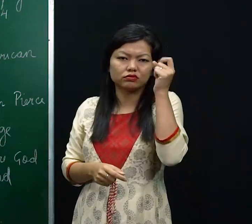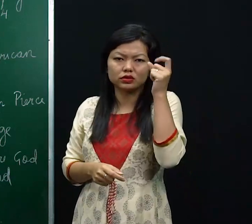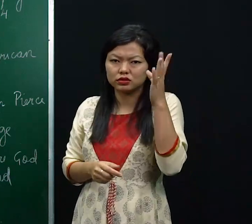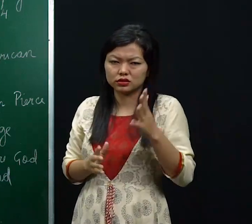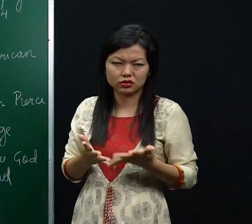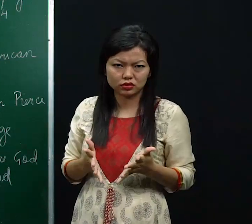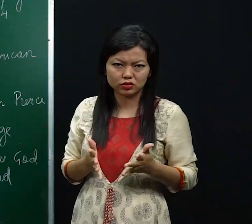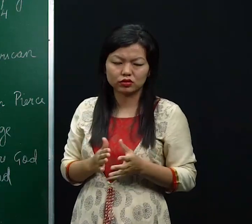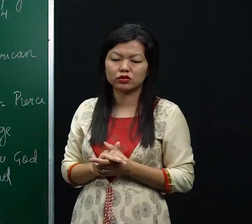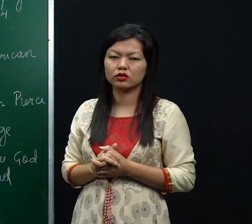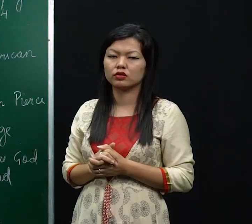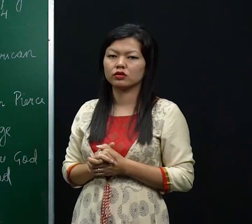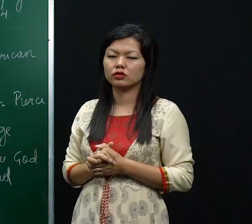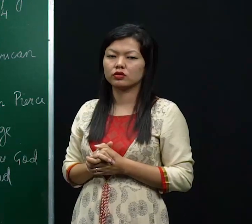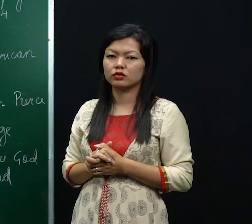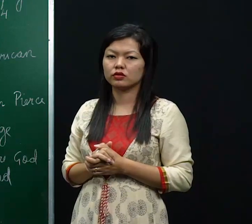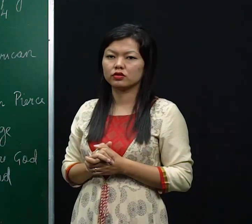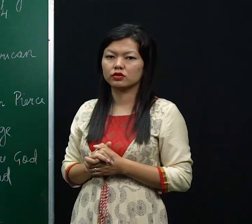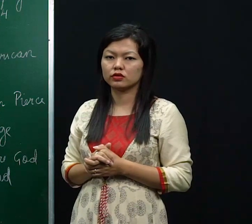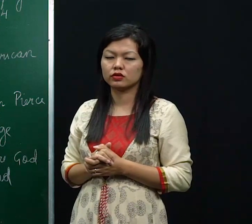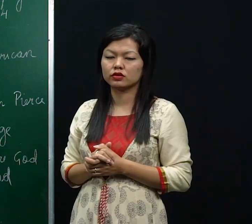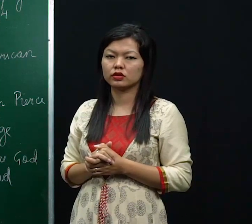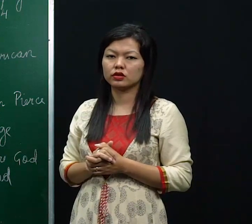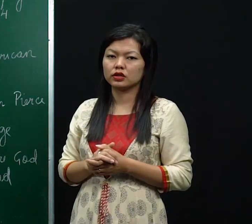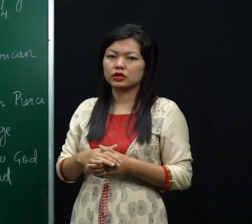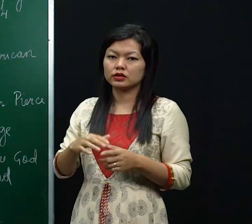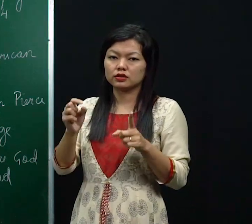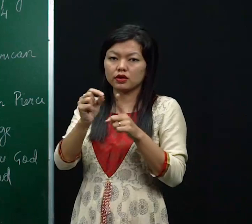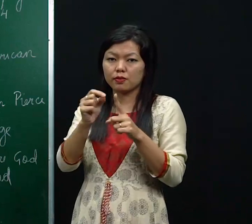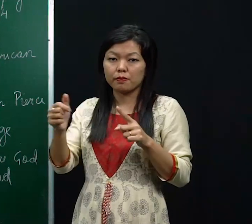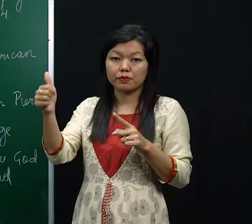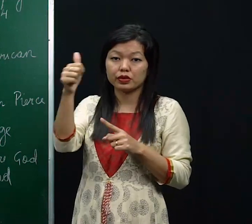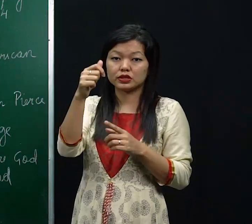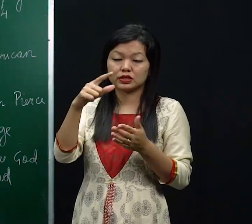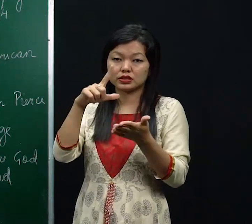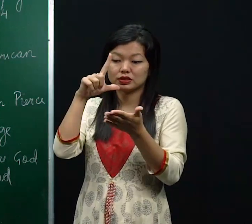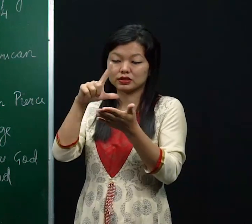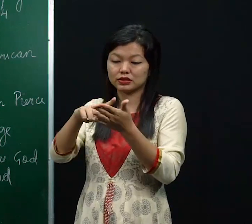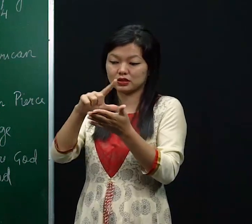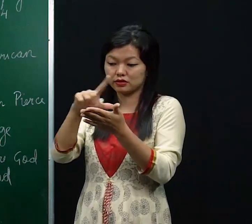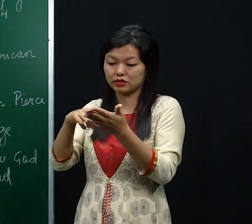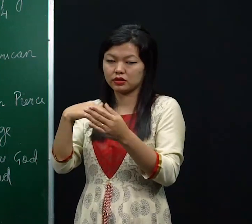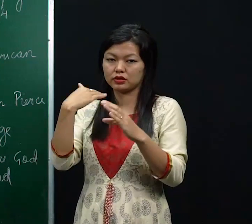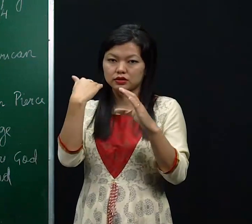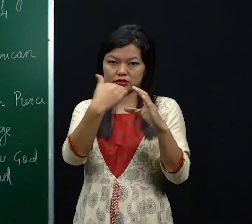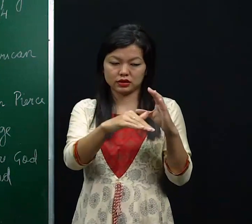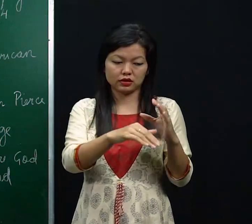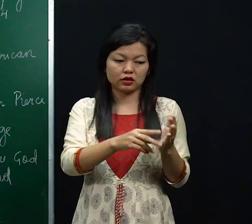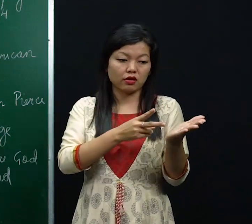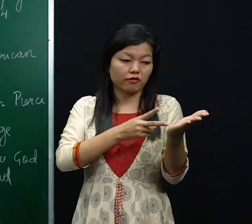when they were even in a group with the so-called advanced tribe. And so the chief really wanted to know